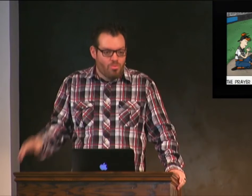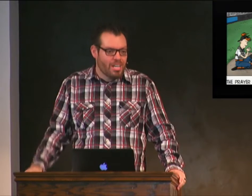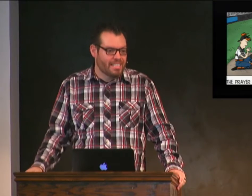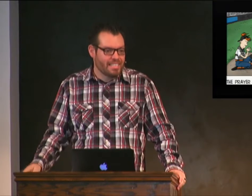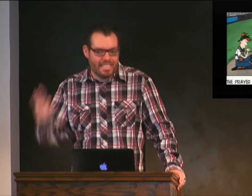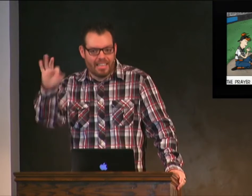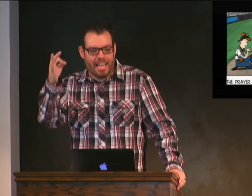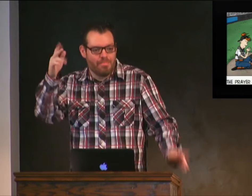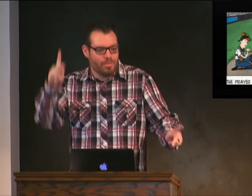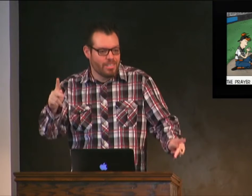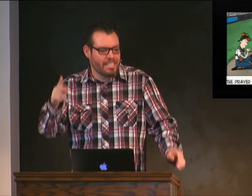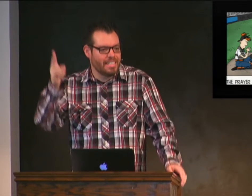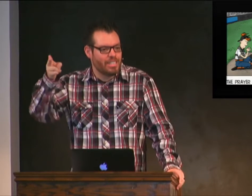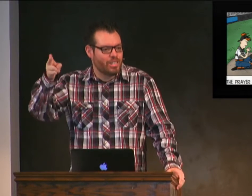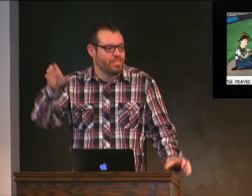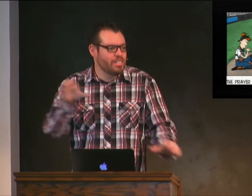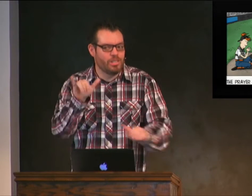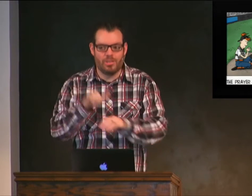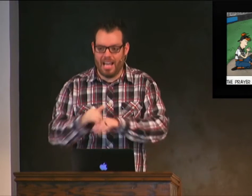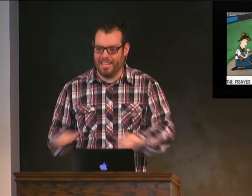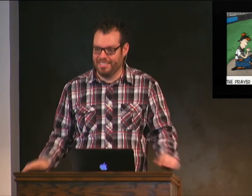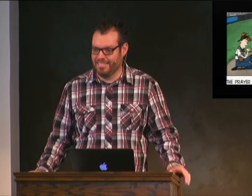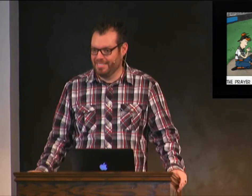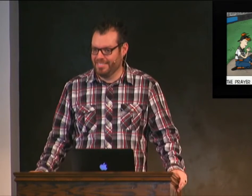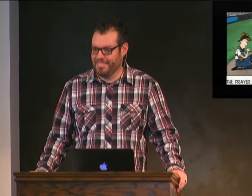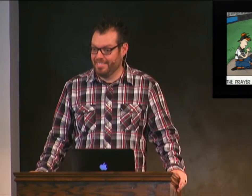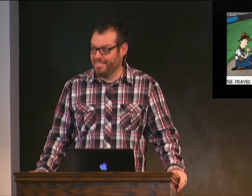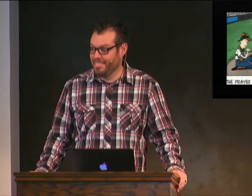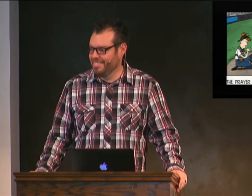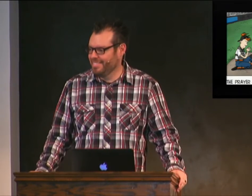600 home runs, the ninth person in history to do that.